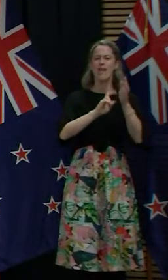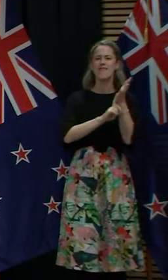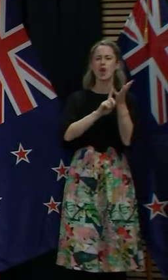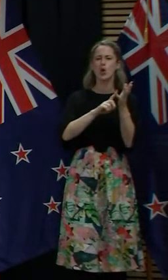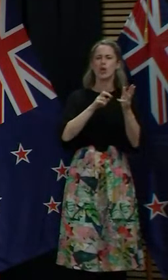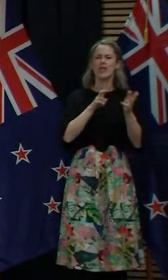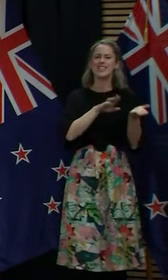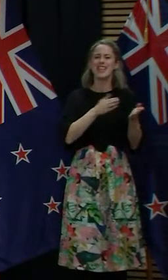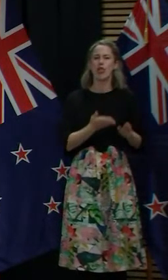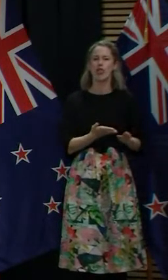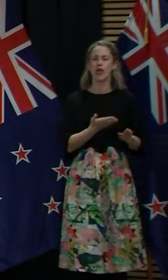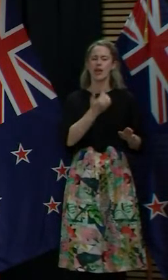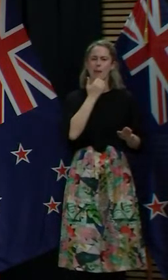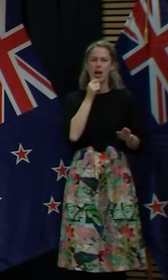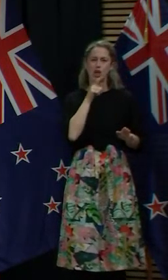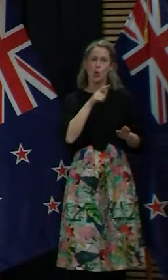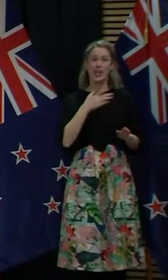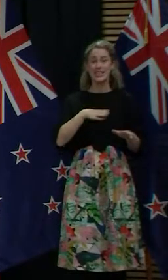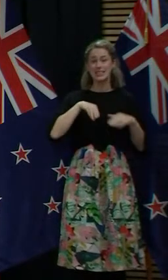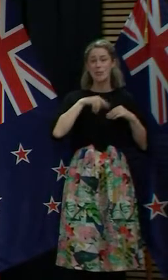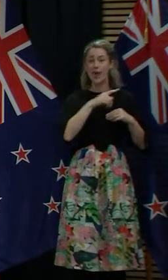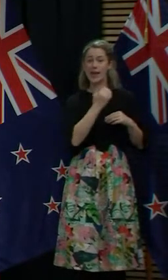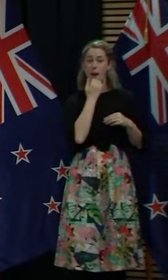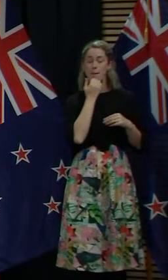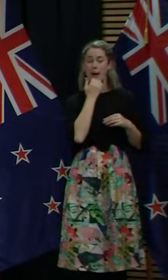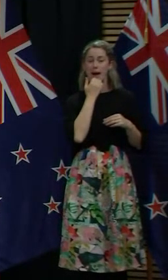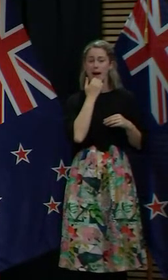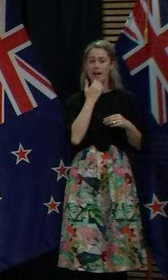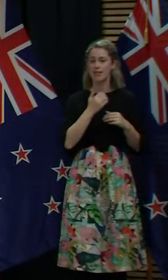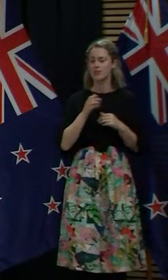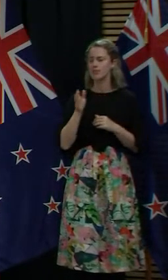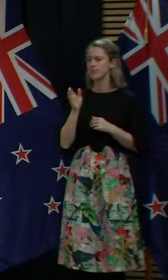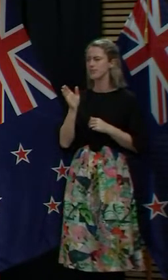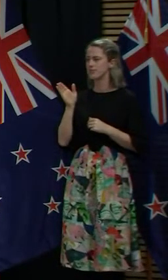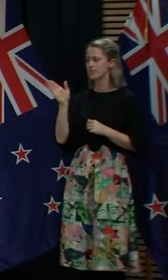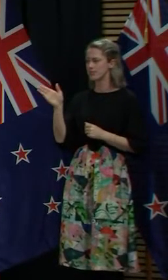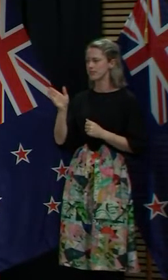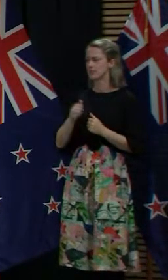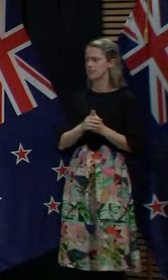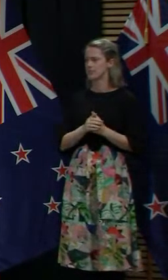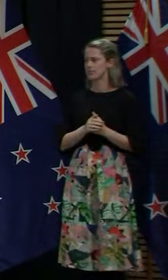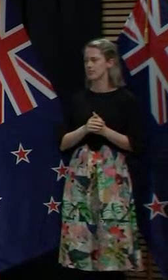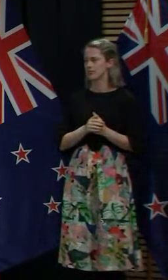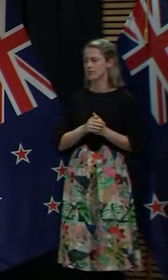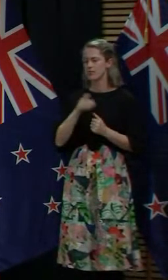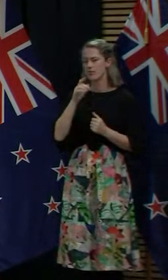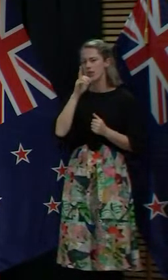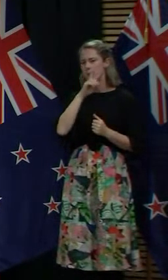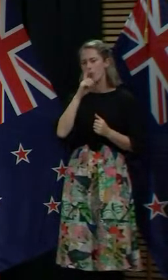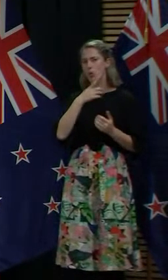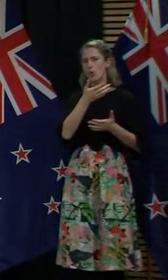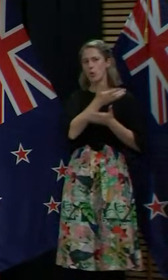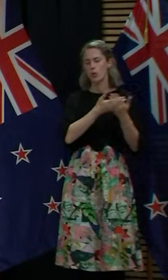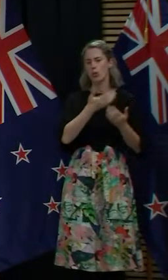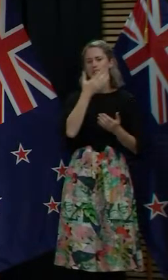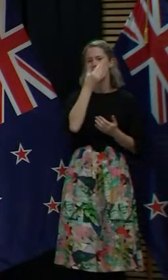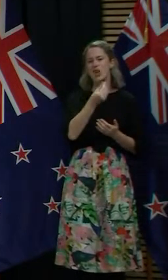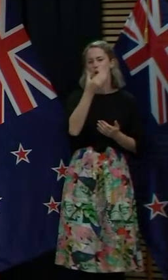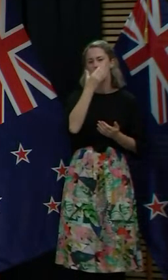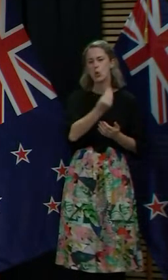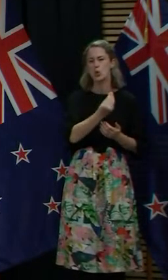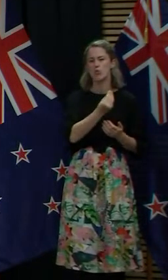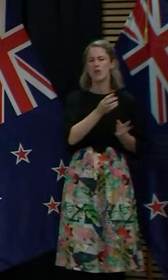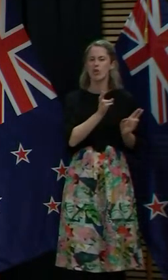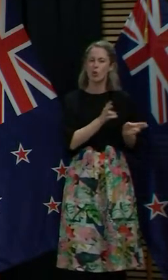would be perhaps not comfortable with? Yeah, and Professor Hendy can speak to this, but I think the reason that people tend to use that as a guide is so